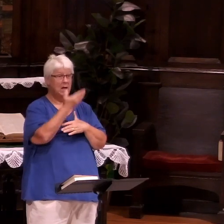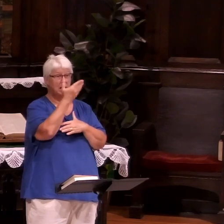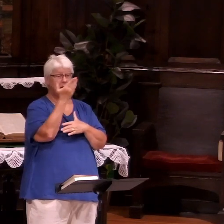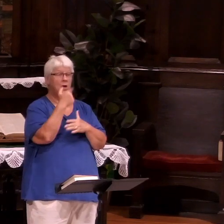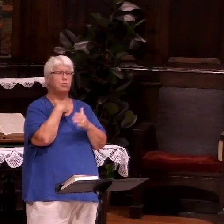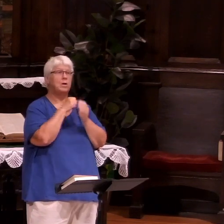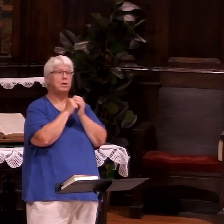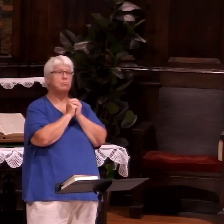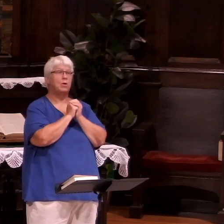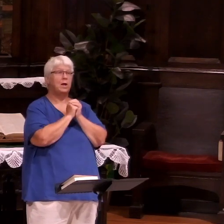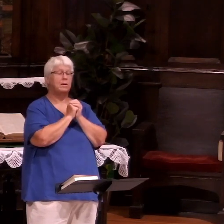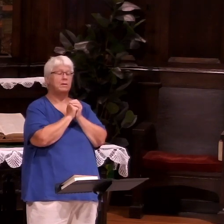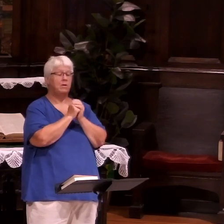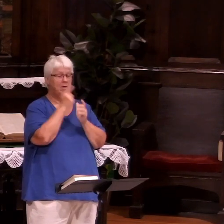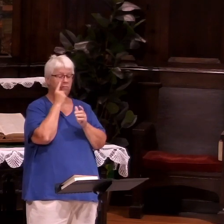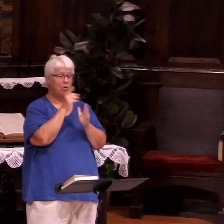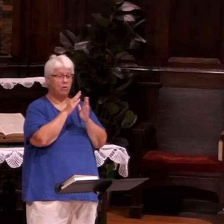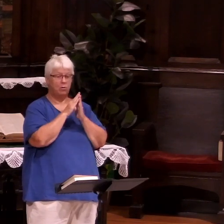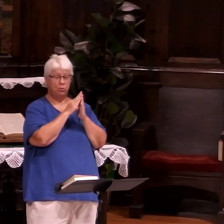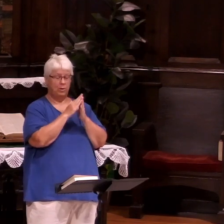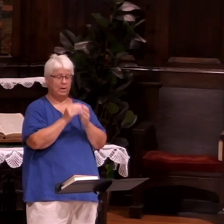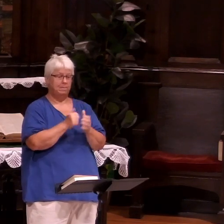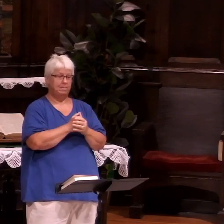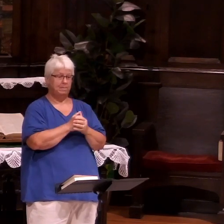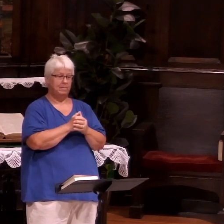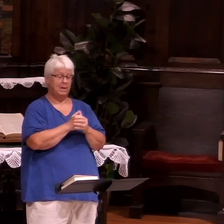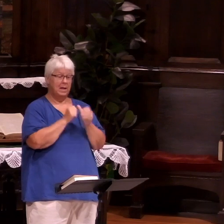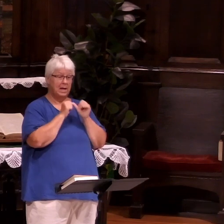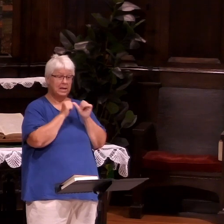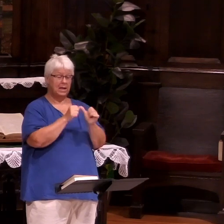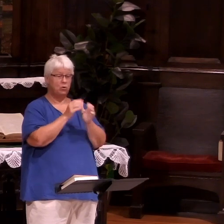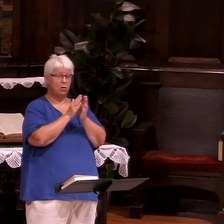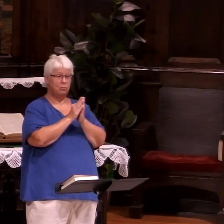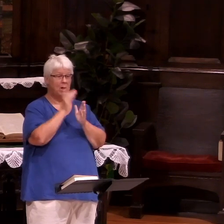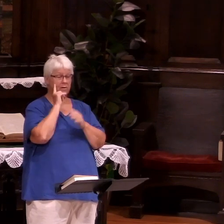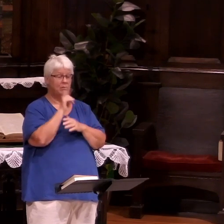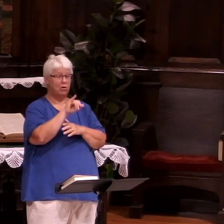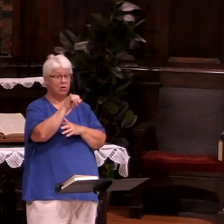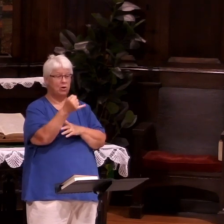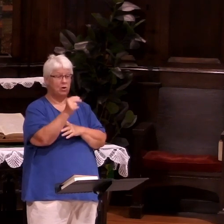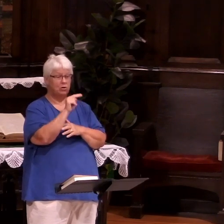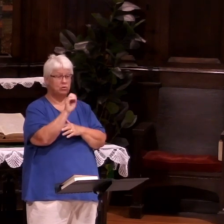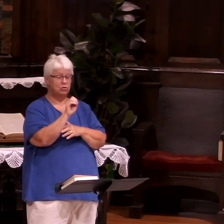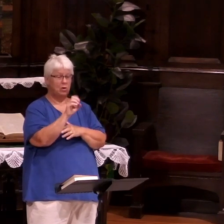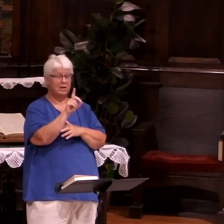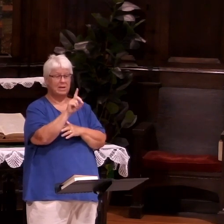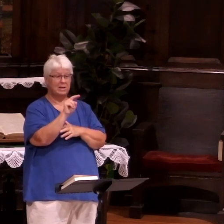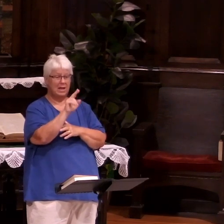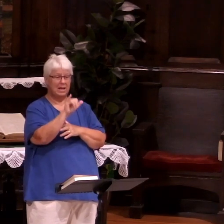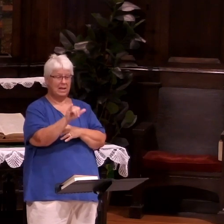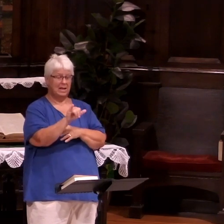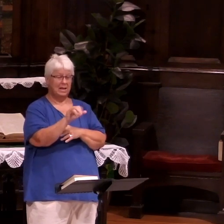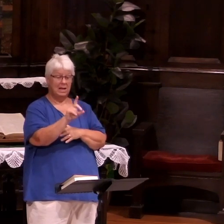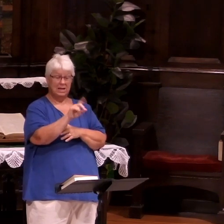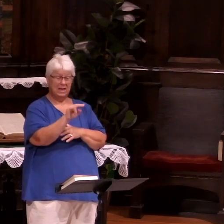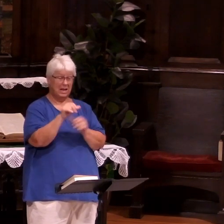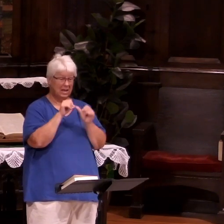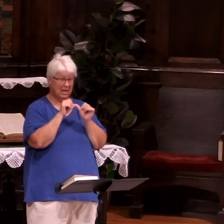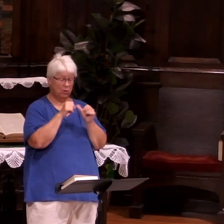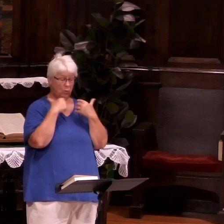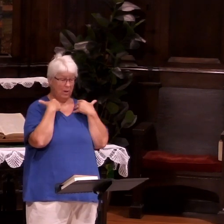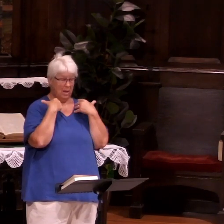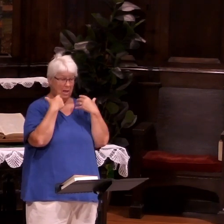we pray for our community. Continued prayers for Joan and Denny Hopper as Denny continues